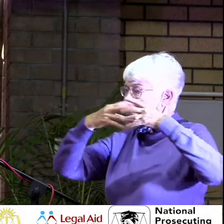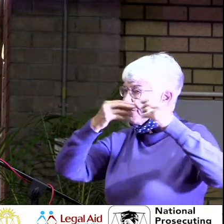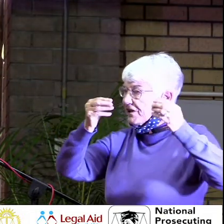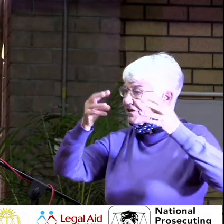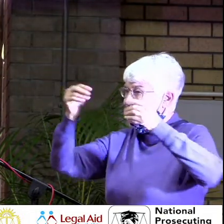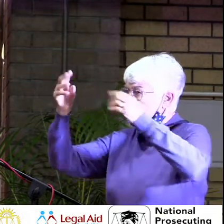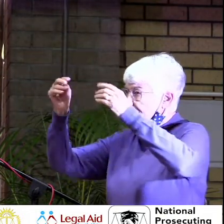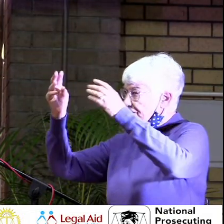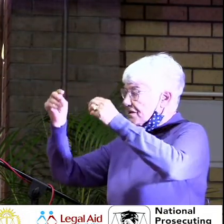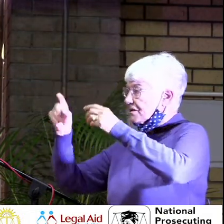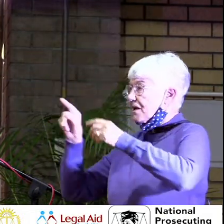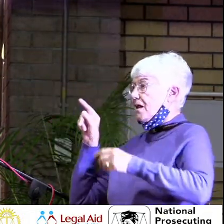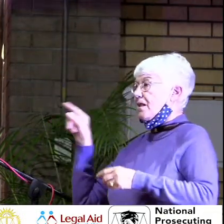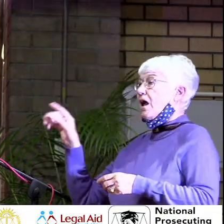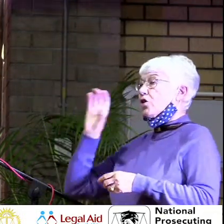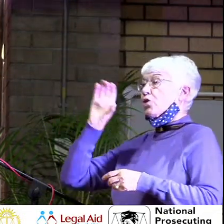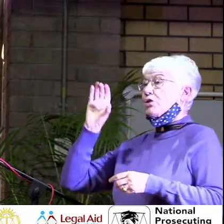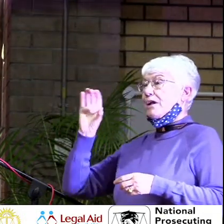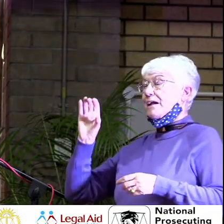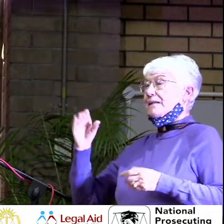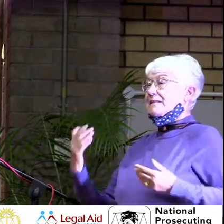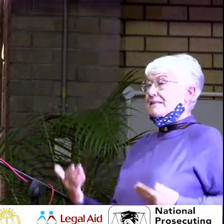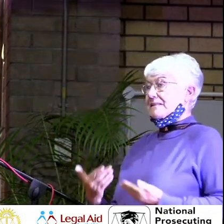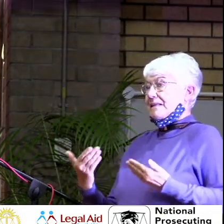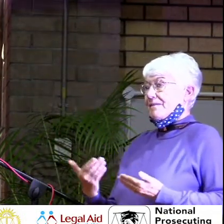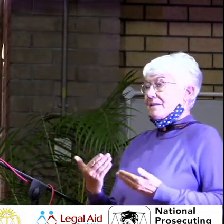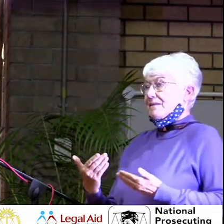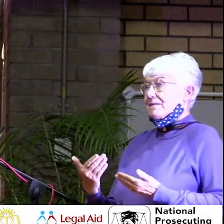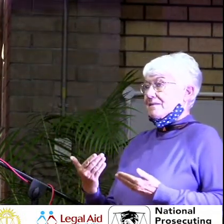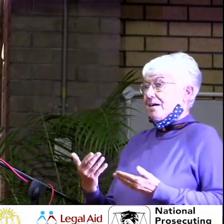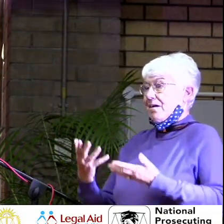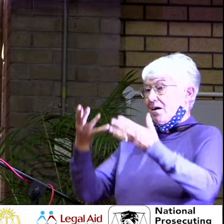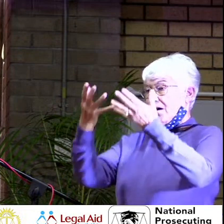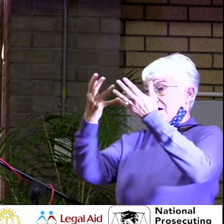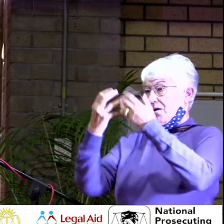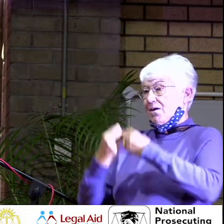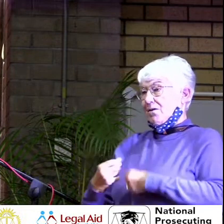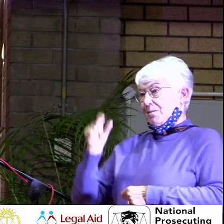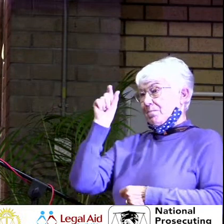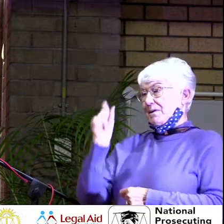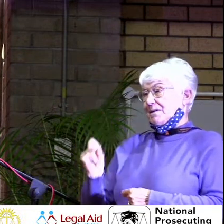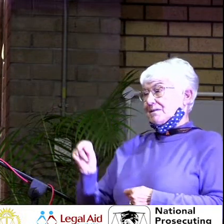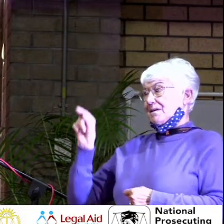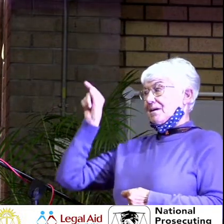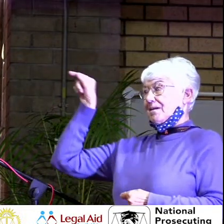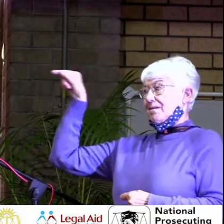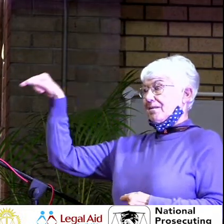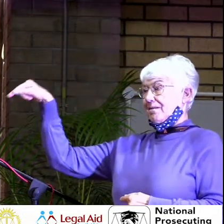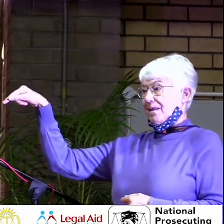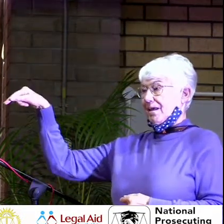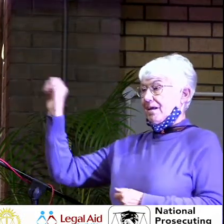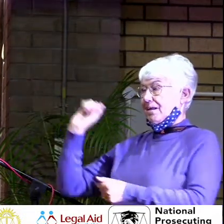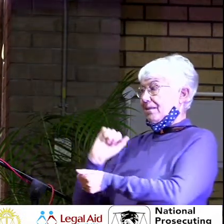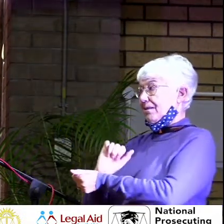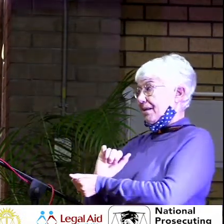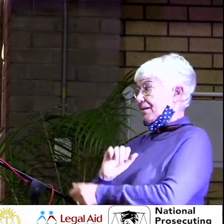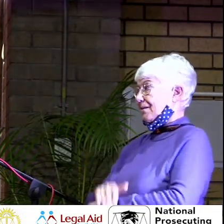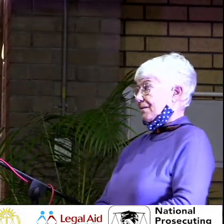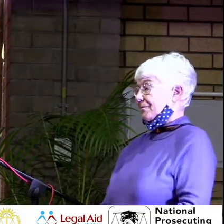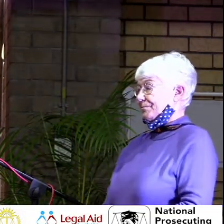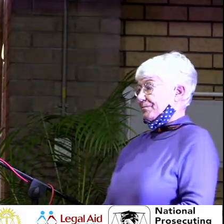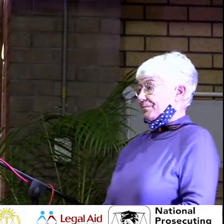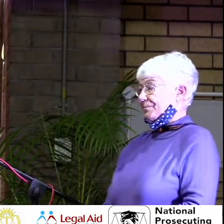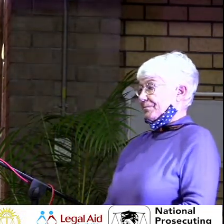I want to emphasize that the Department of Correctional Services forms an integral part of the criminal